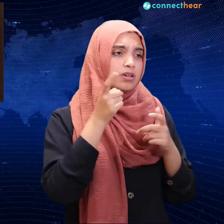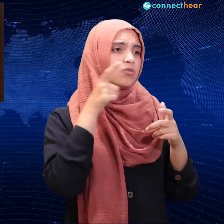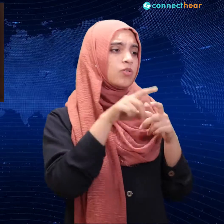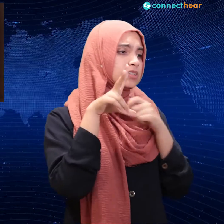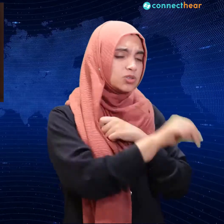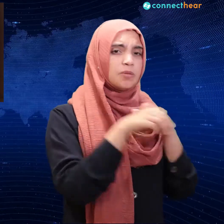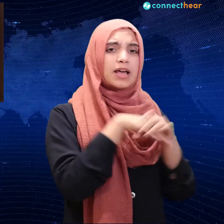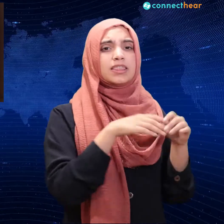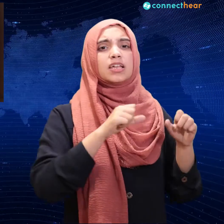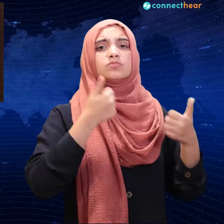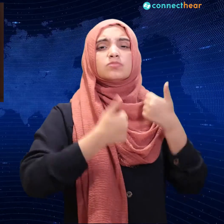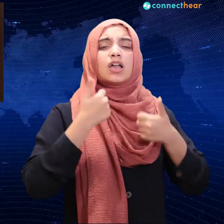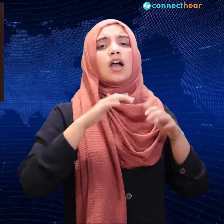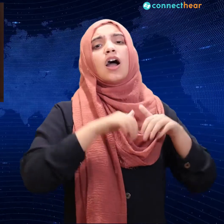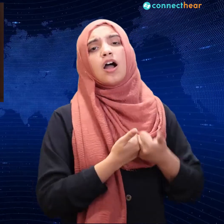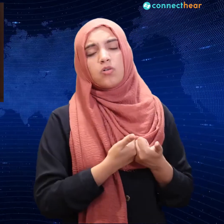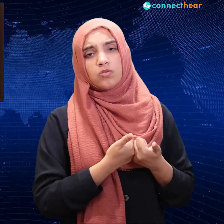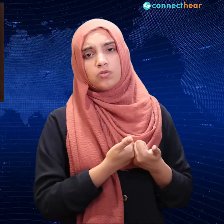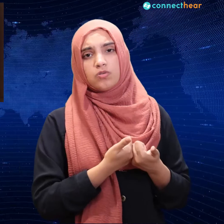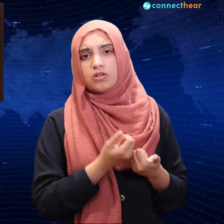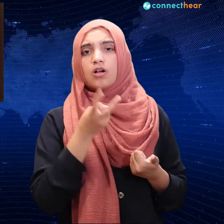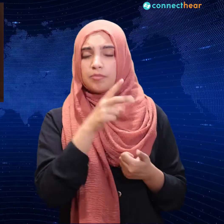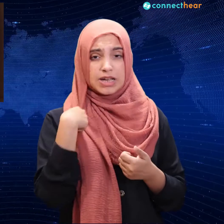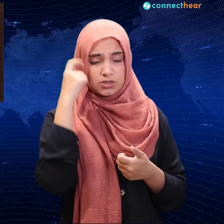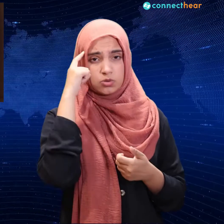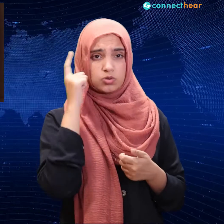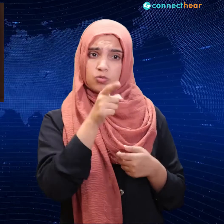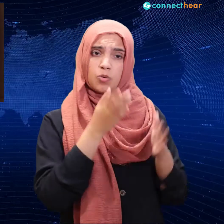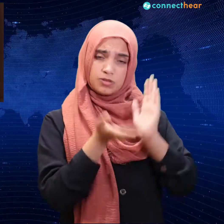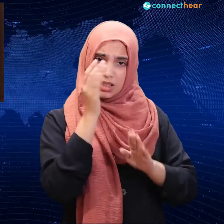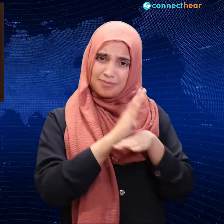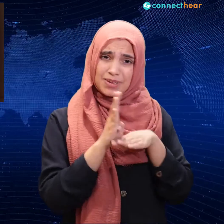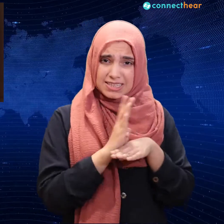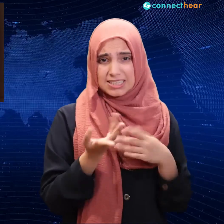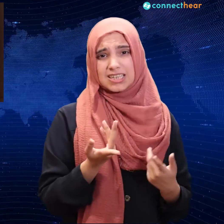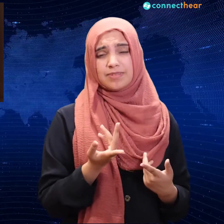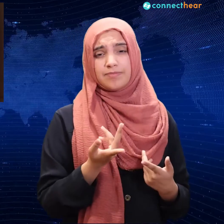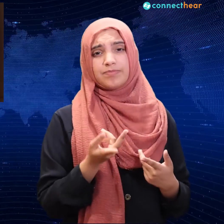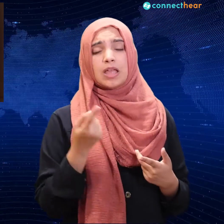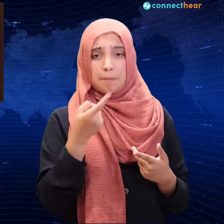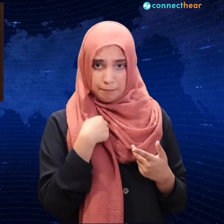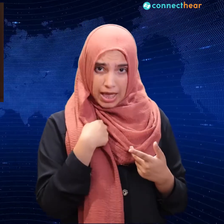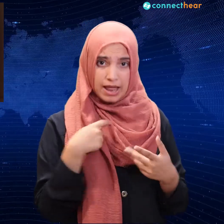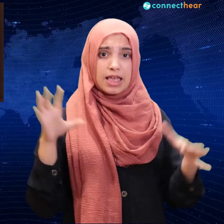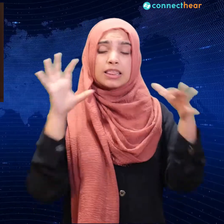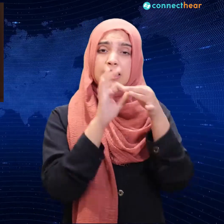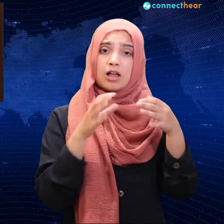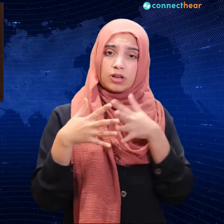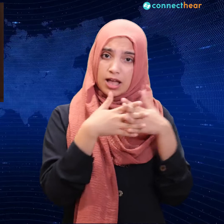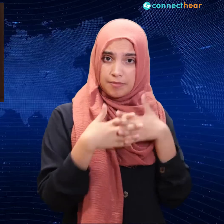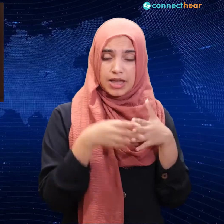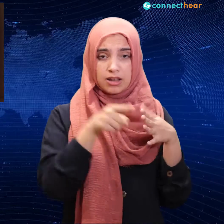weeks before? So therefore, I mean, I would imagine he's very busy. But our relationship with the US is not just